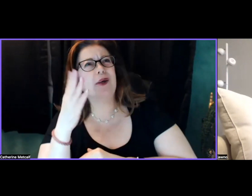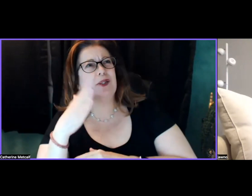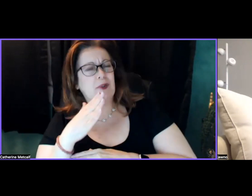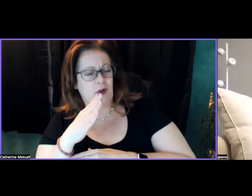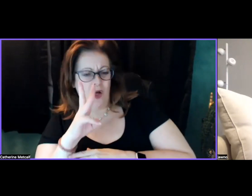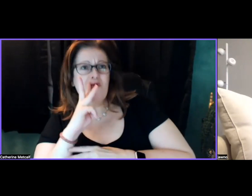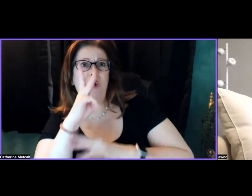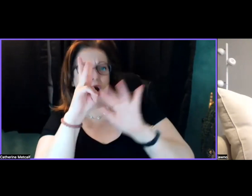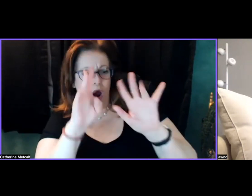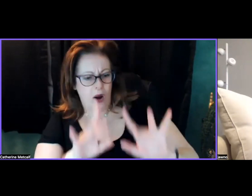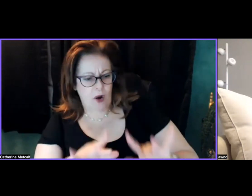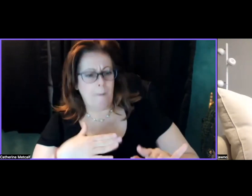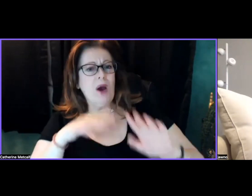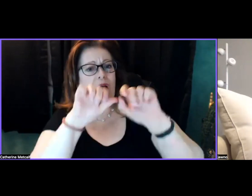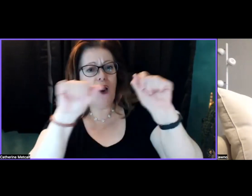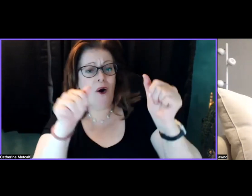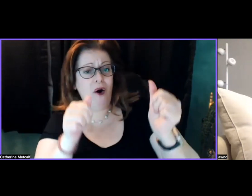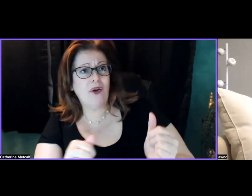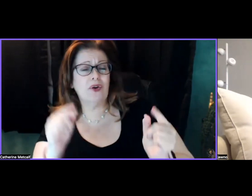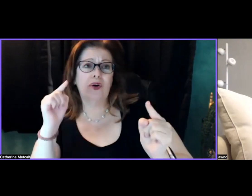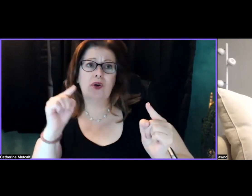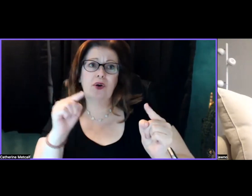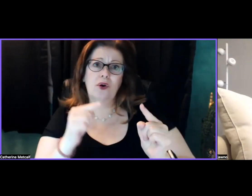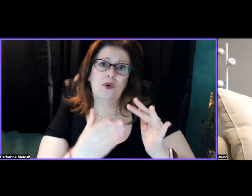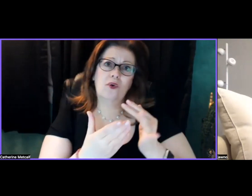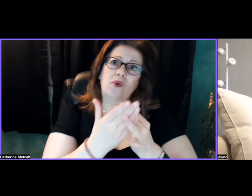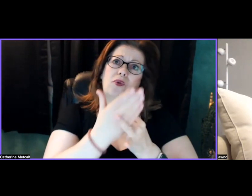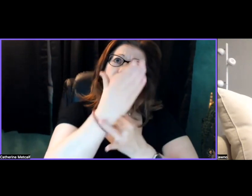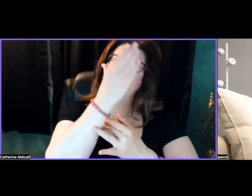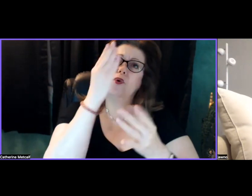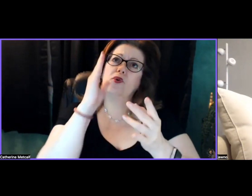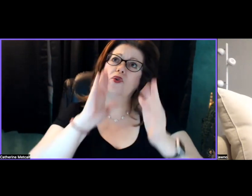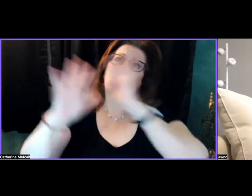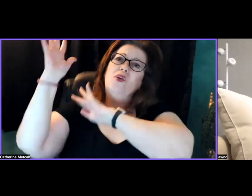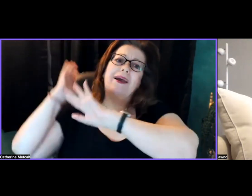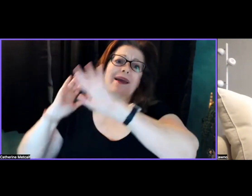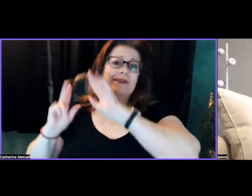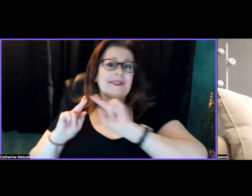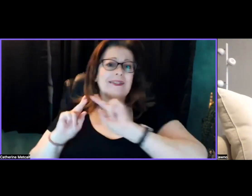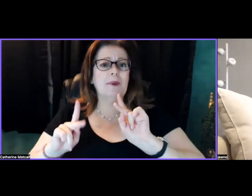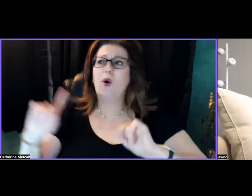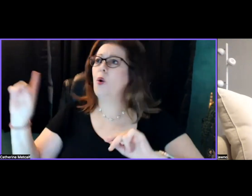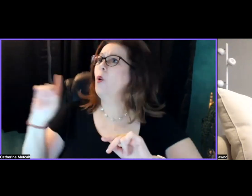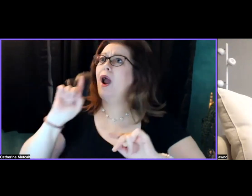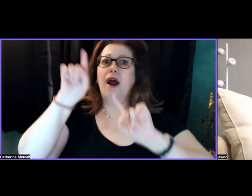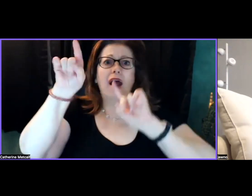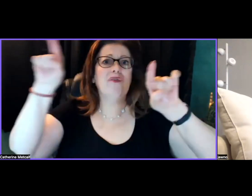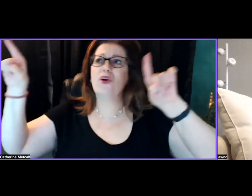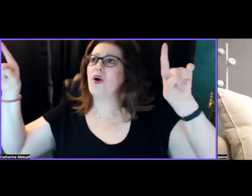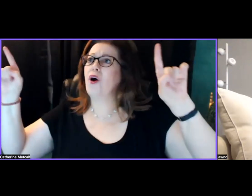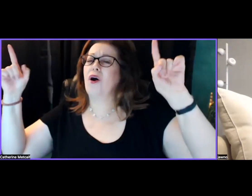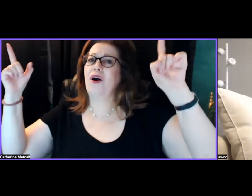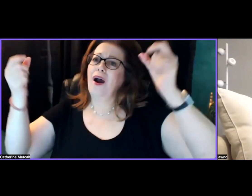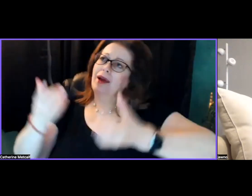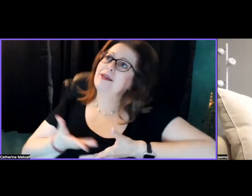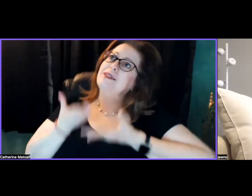through the medium. To the ancestors, wherever you are, I dedicate myself to you. I reclaim